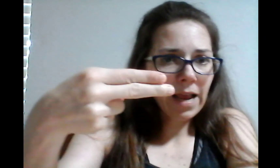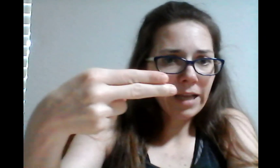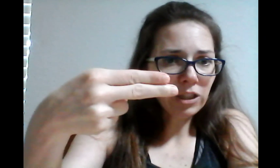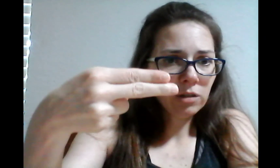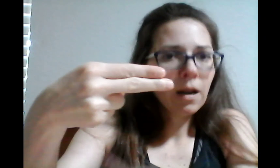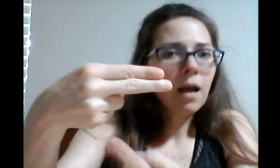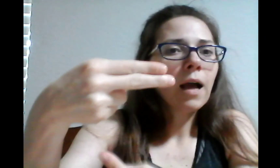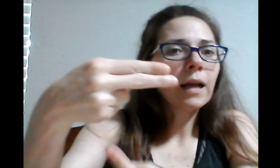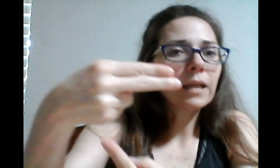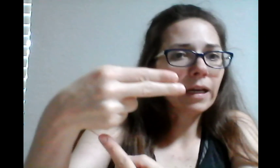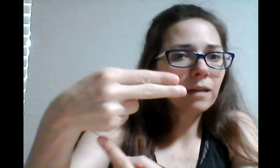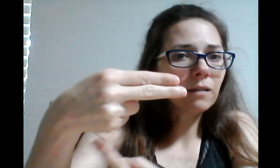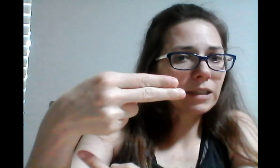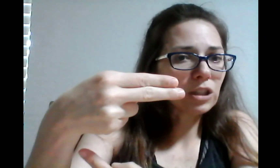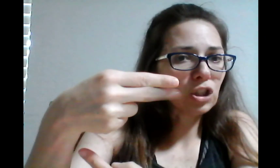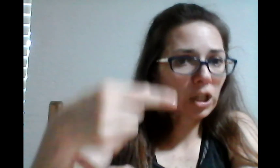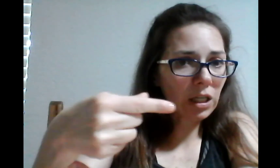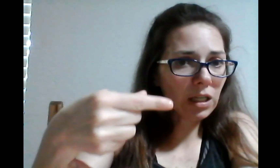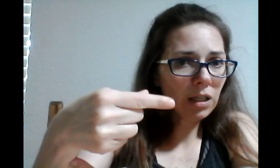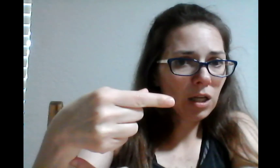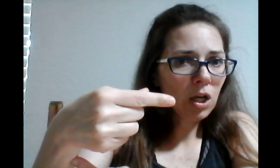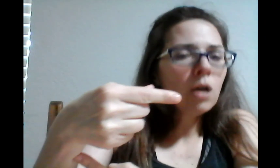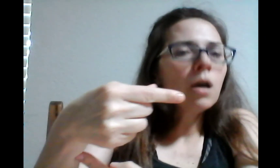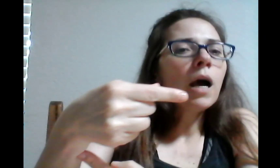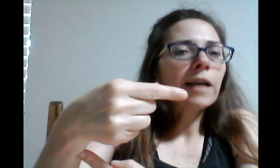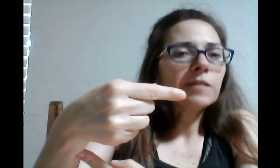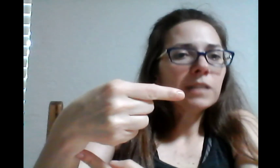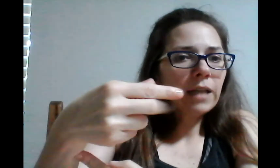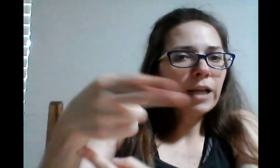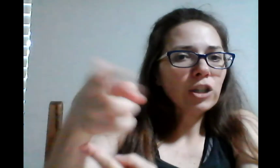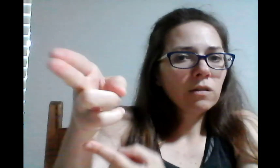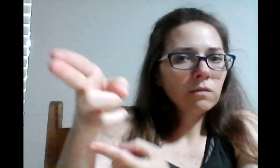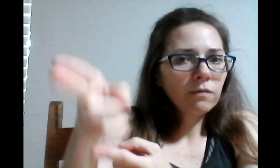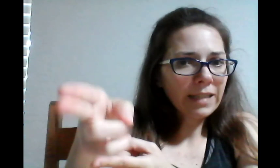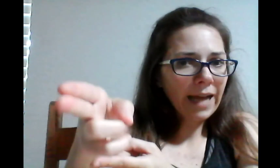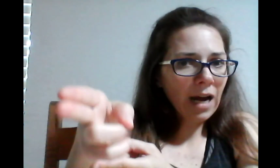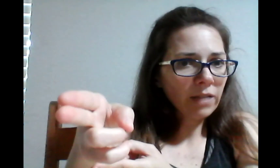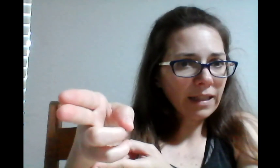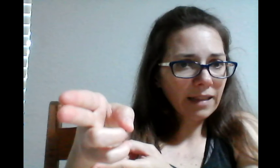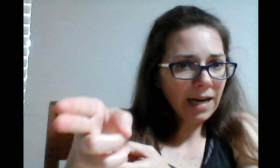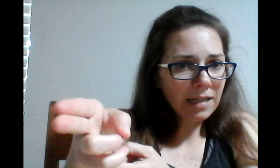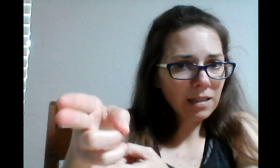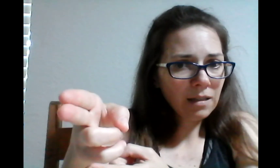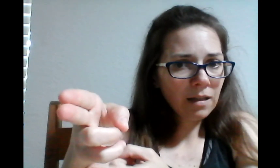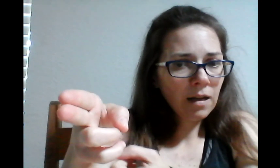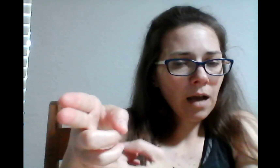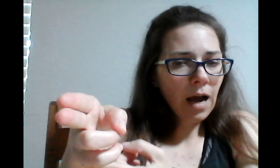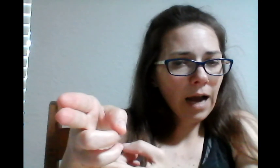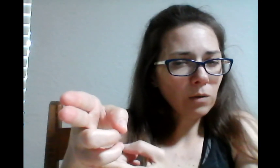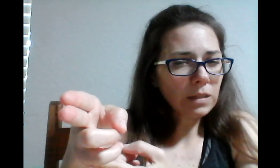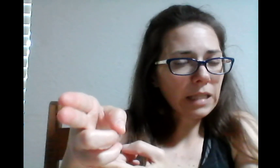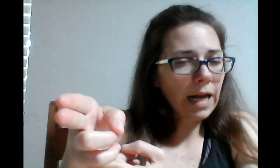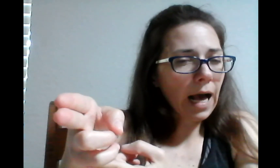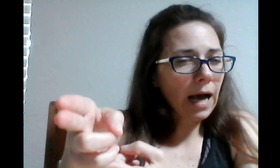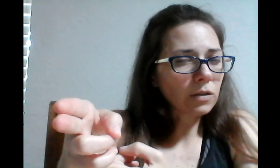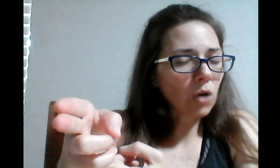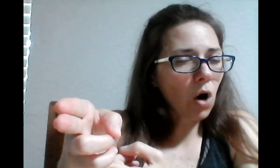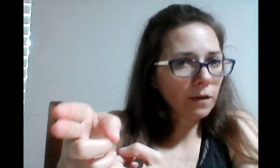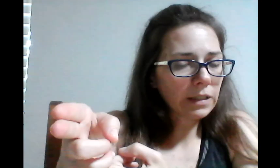H. Again, like the G, I have seen the H facing out like that. I don't see it as